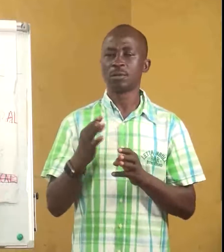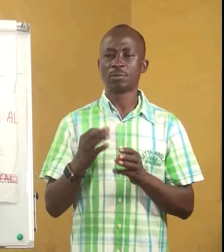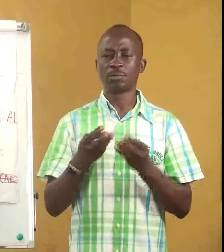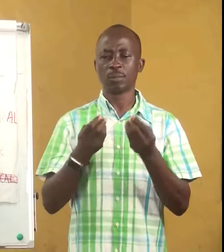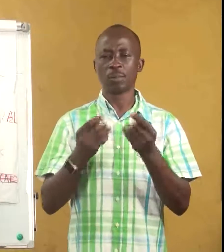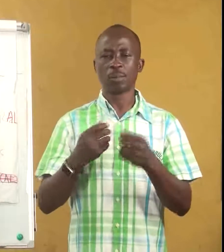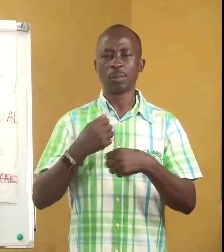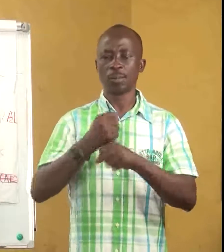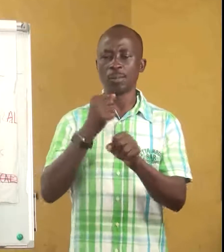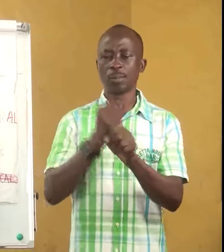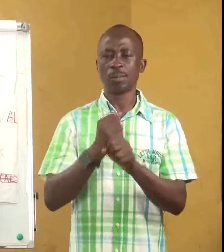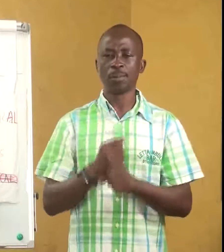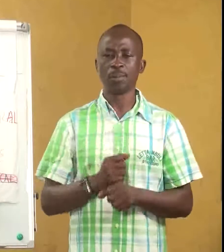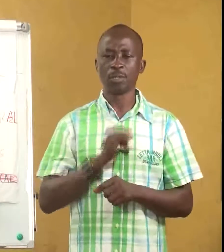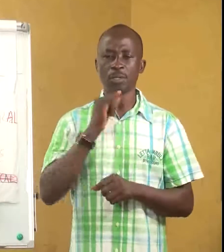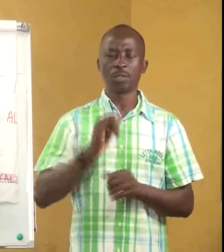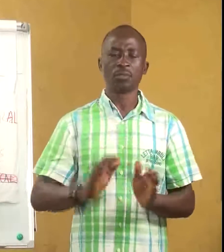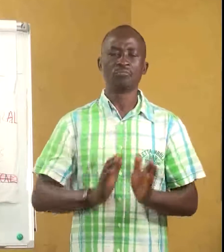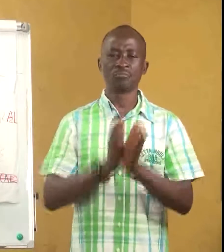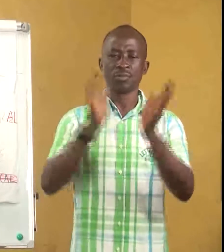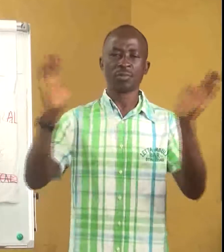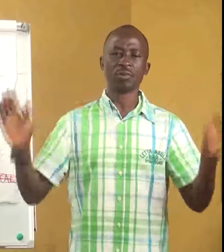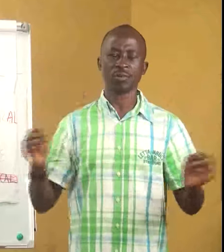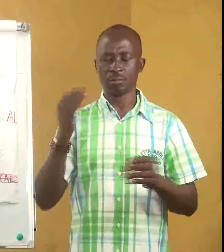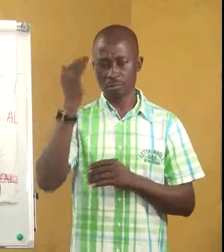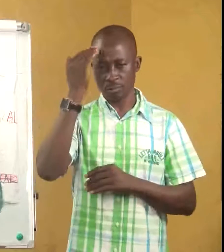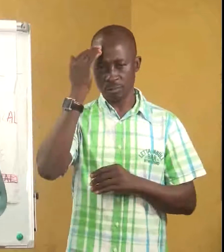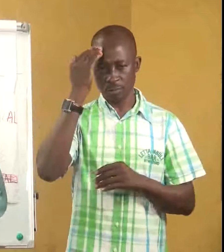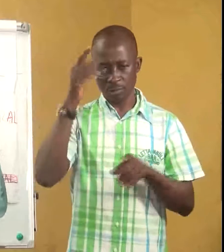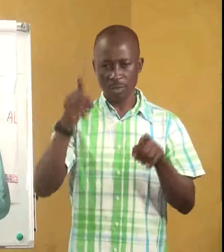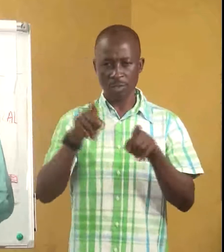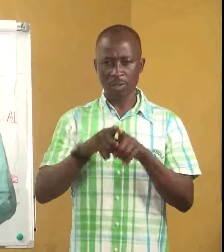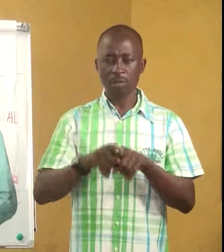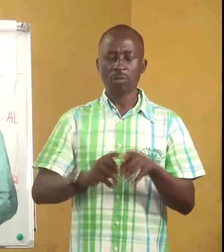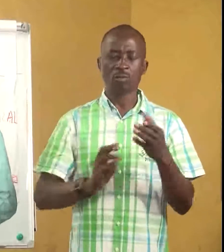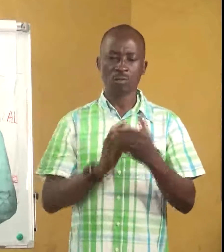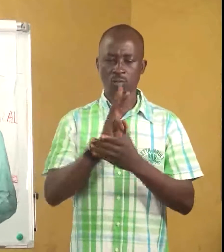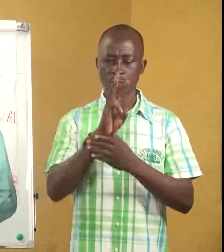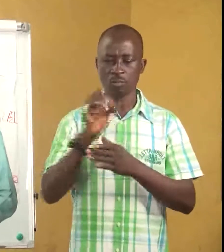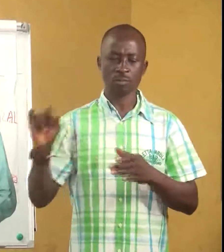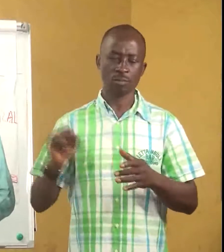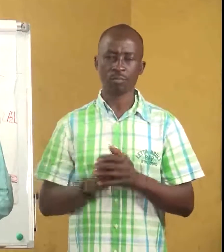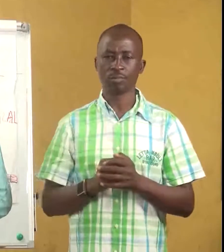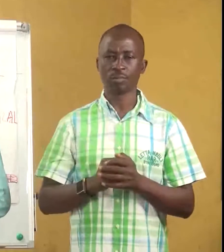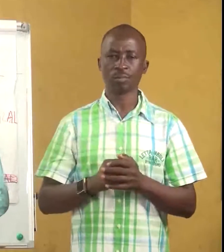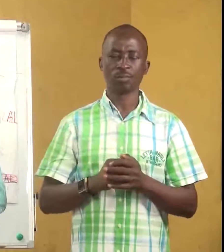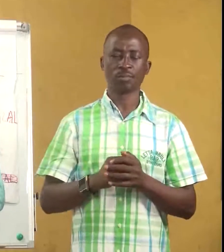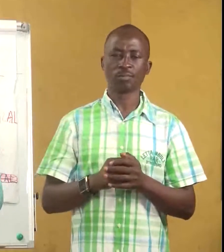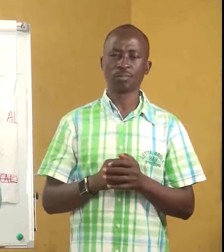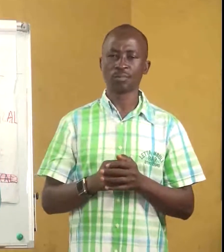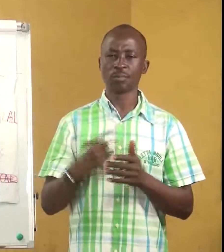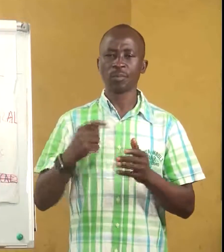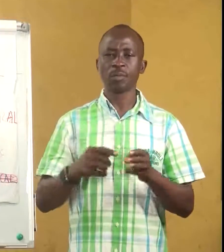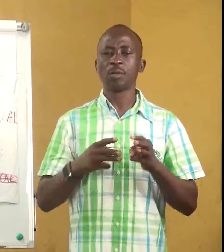soil formation is generally known as weathering. What did I say?